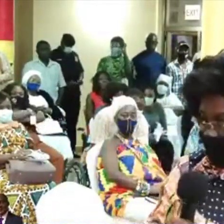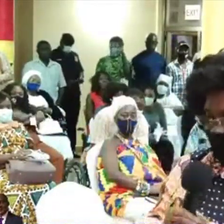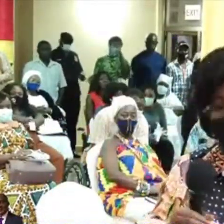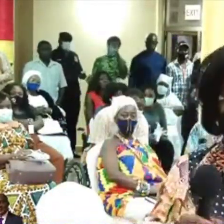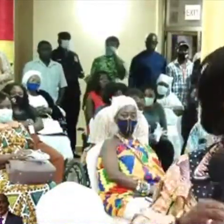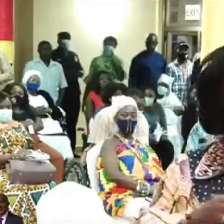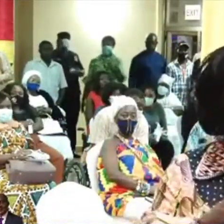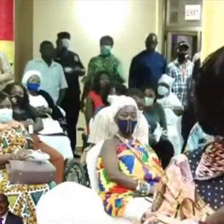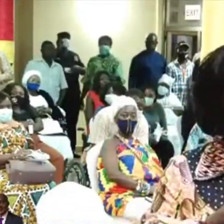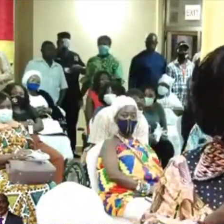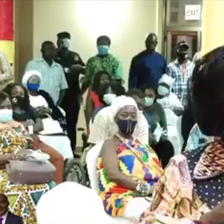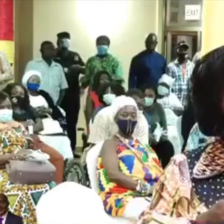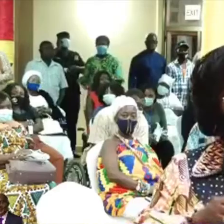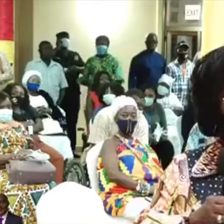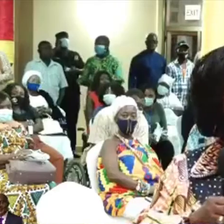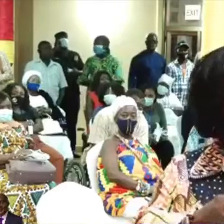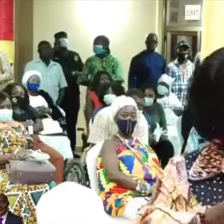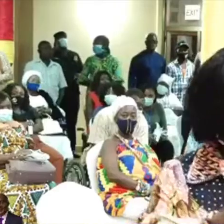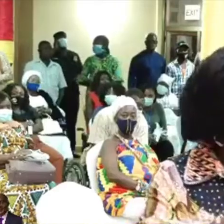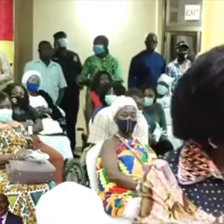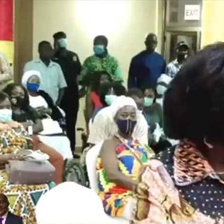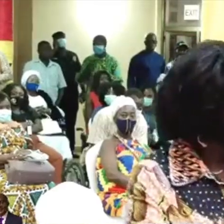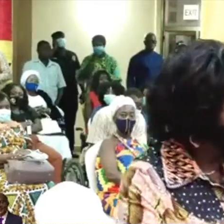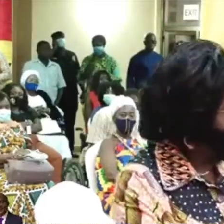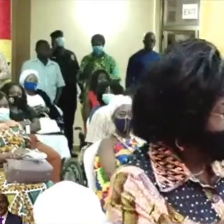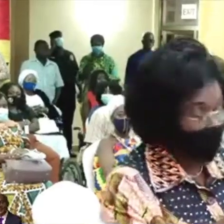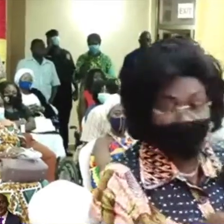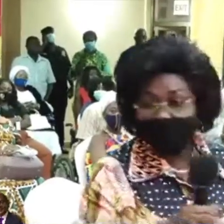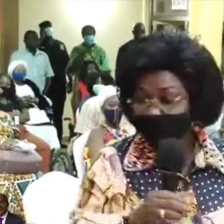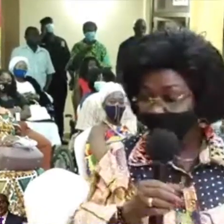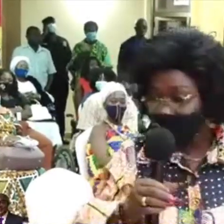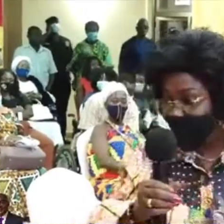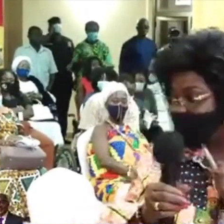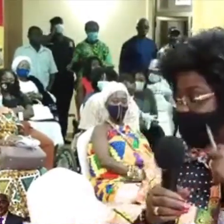make themselves comfortable. That's what we'll add to that.